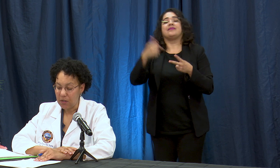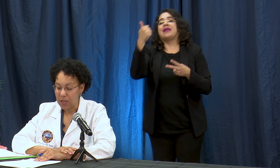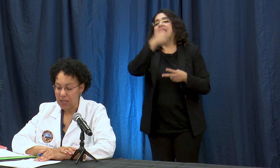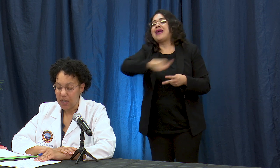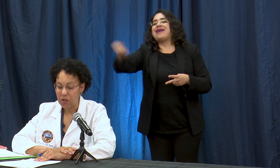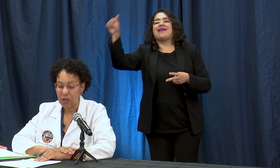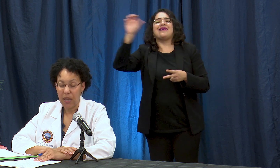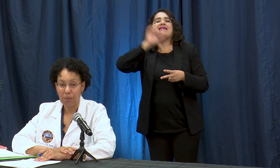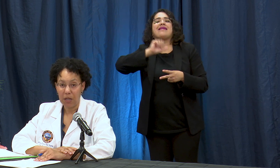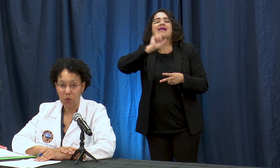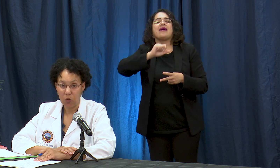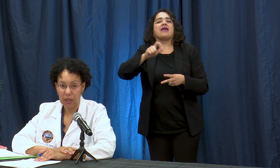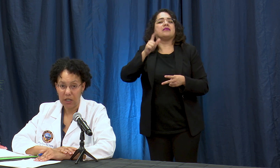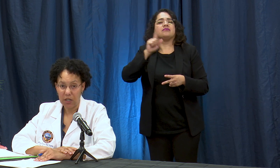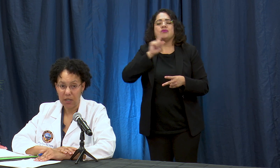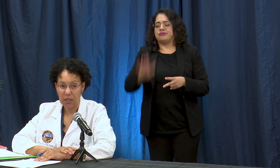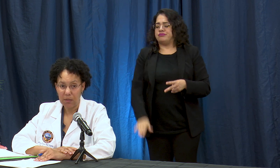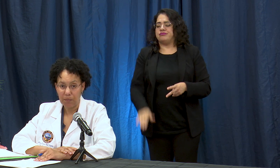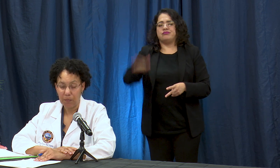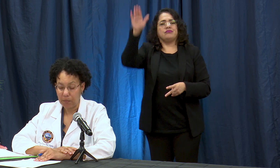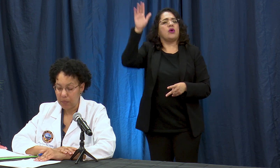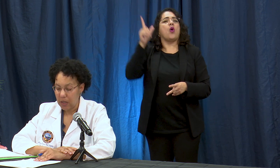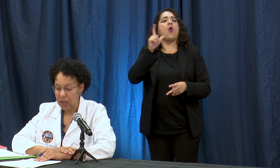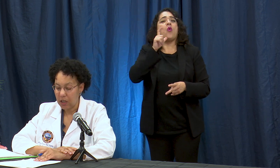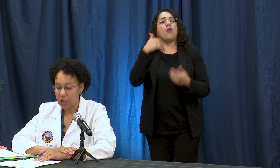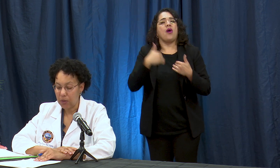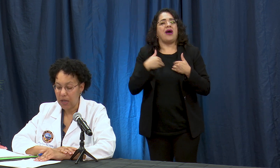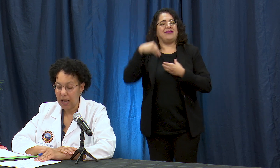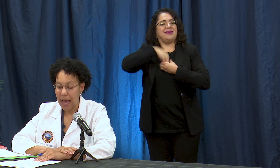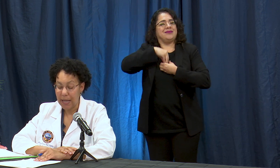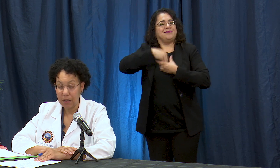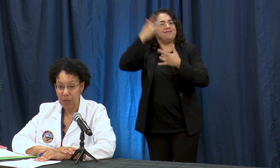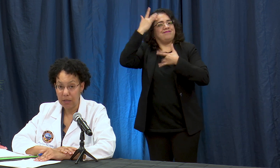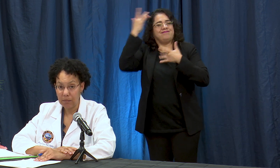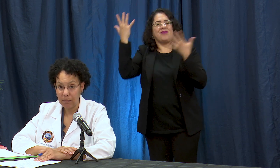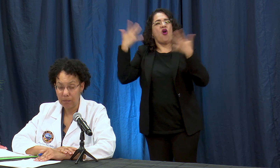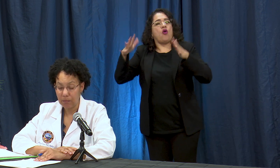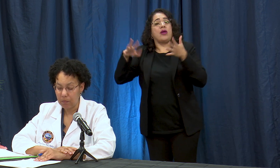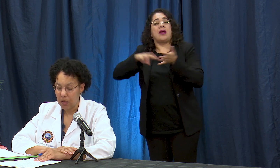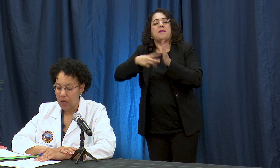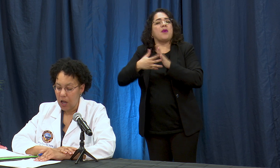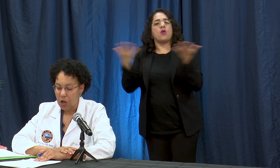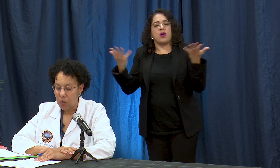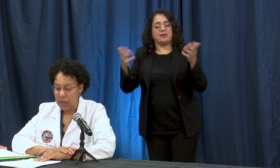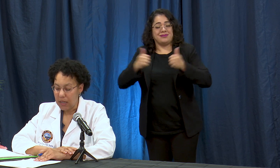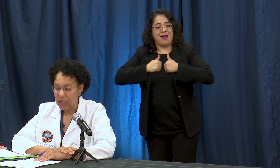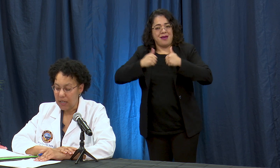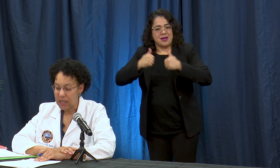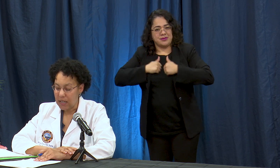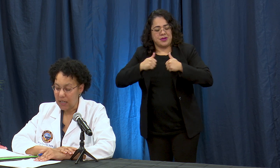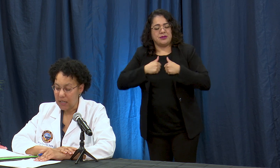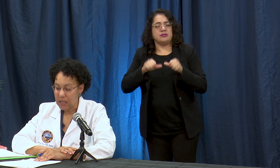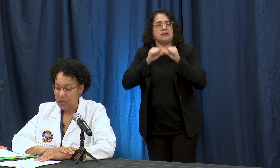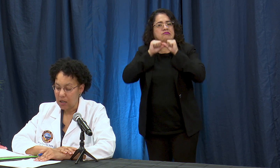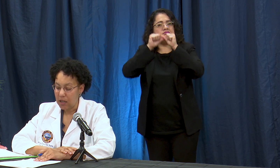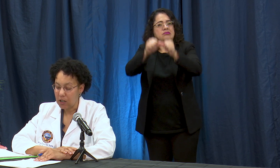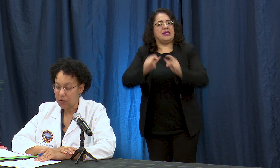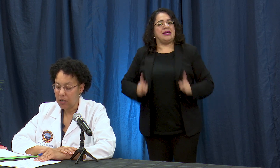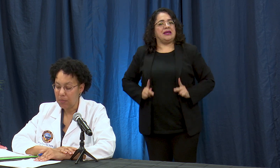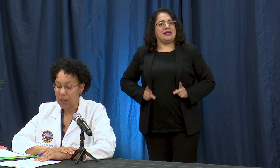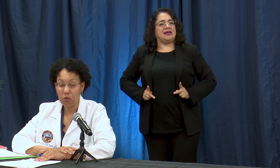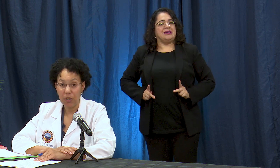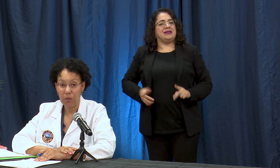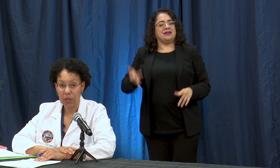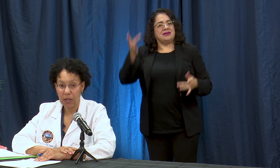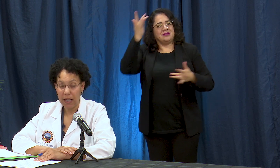have serious underlying medical conditions, including asthma, chronic kidney disease,